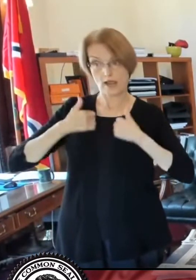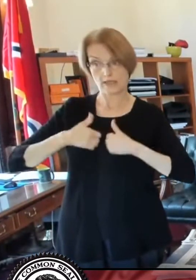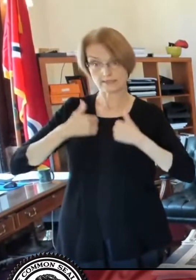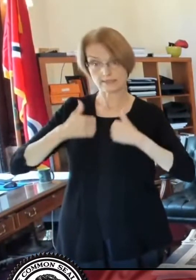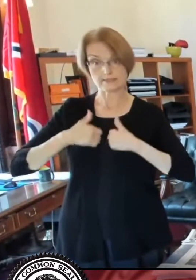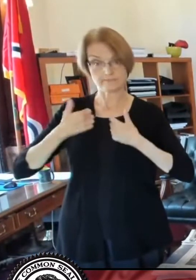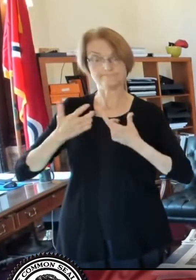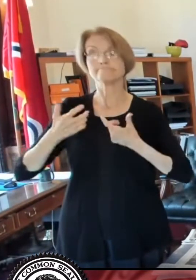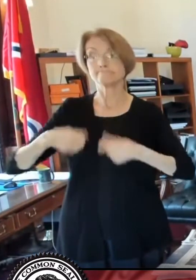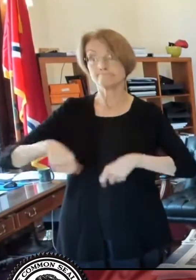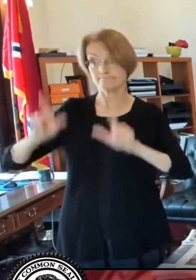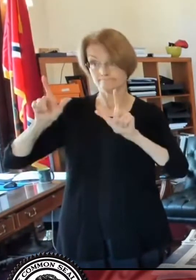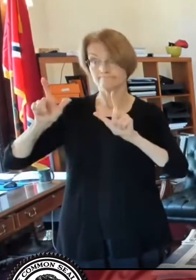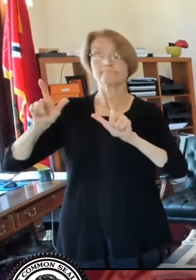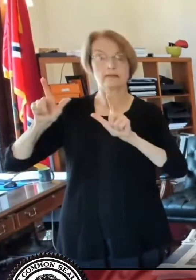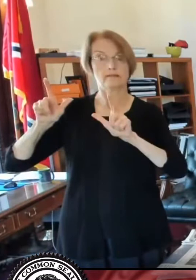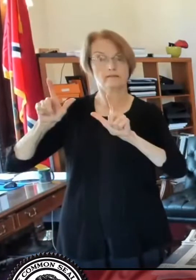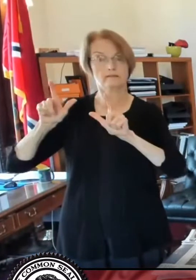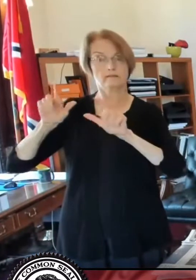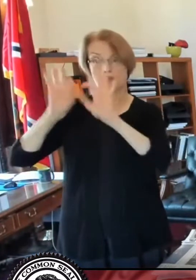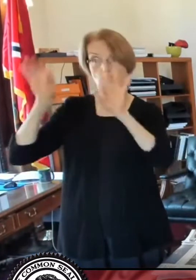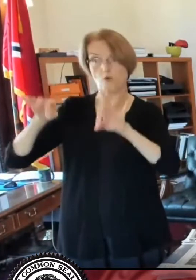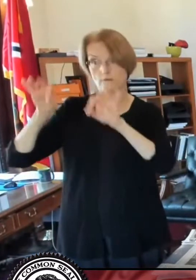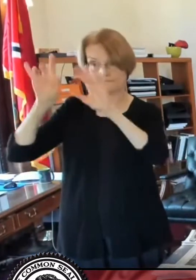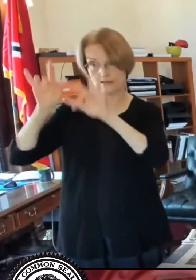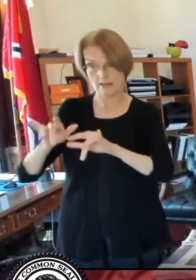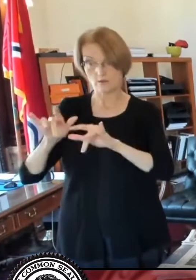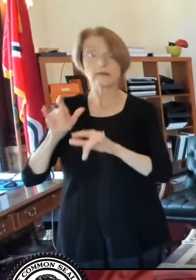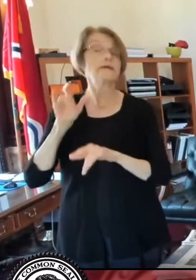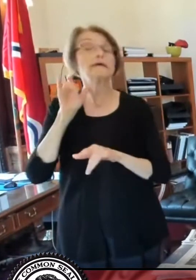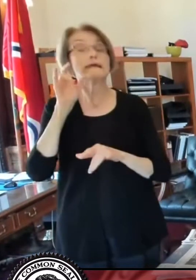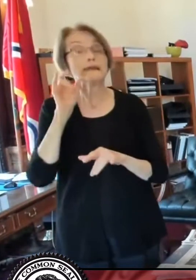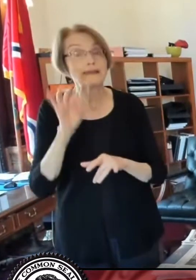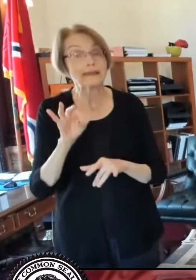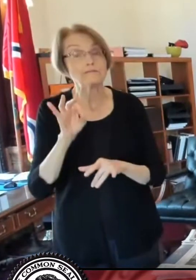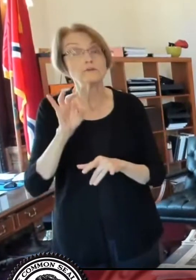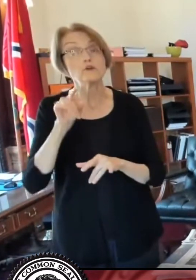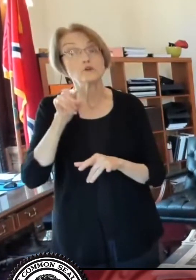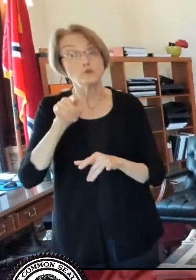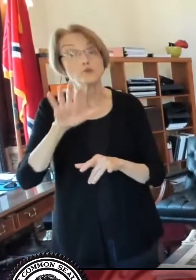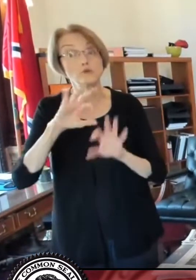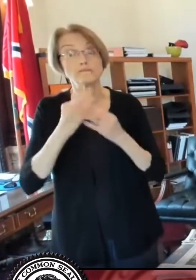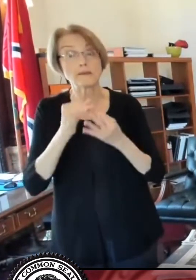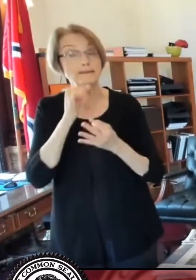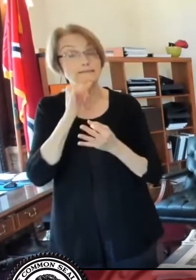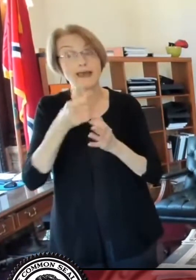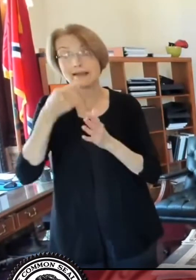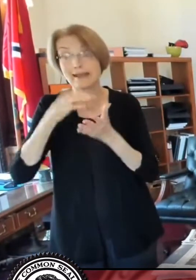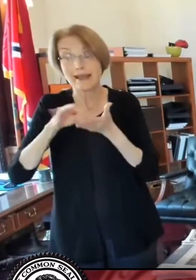If you miss being counted, you and your family, that costs the city